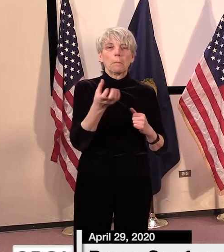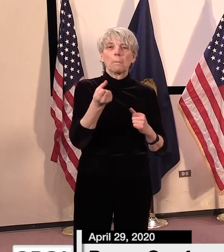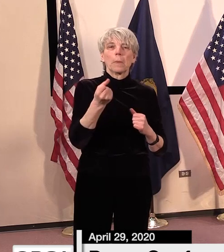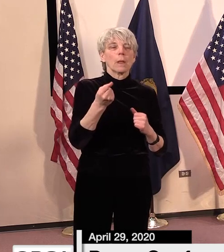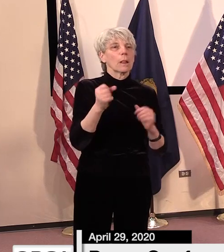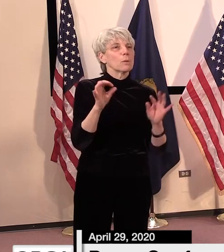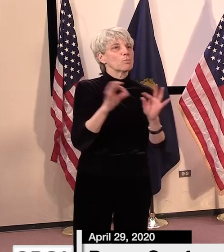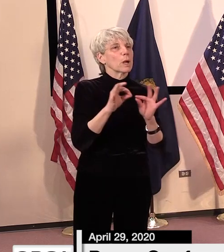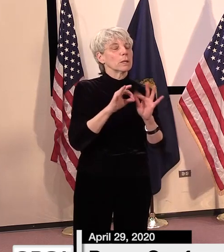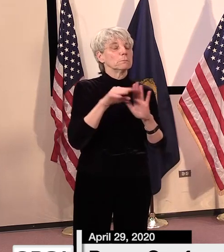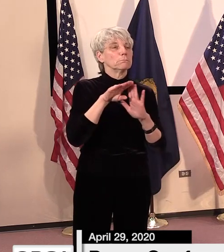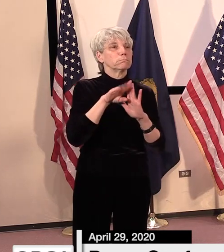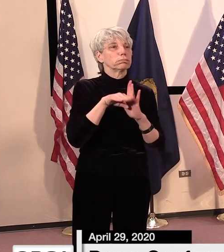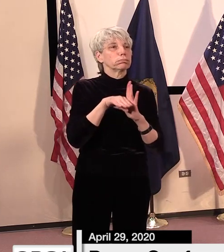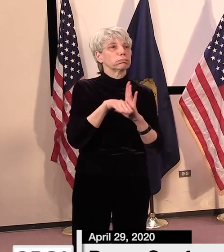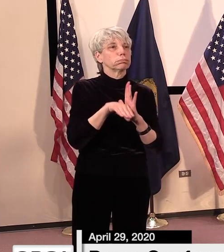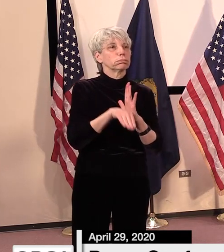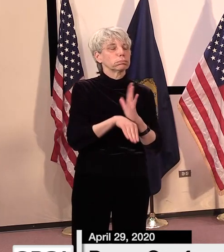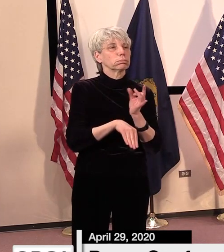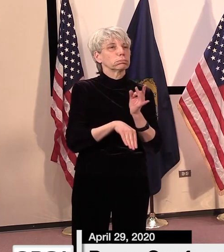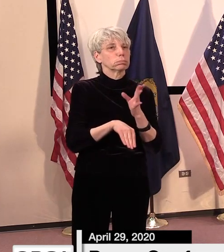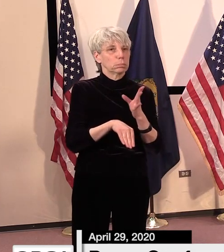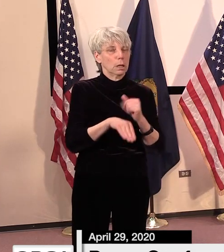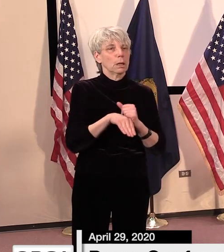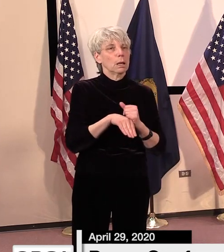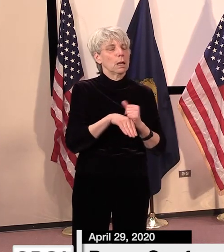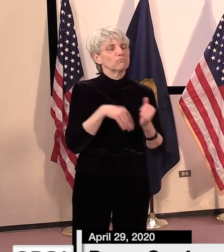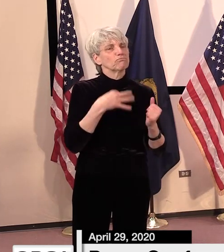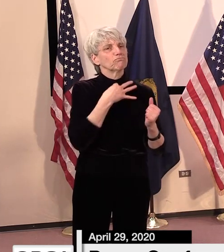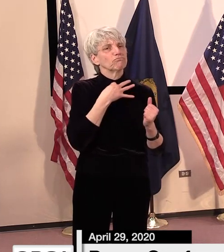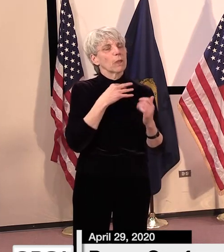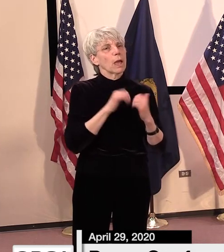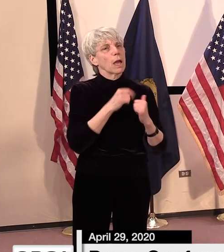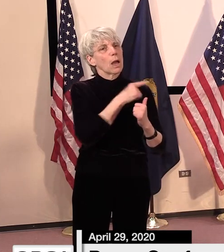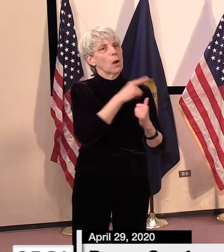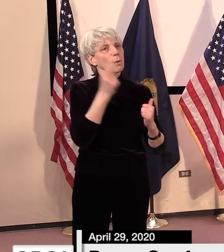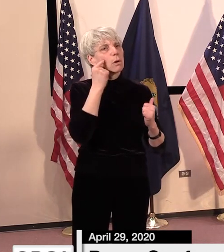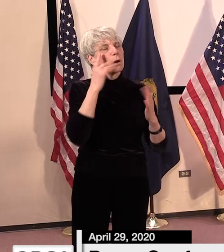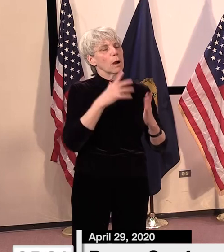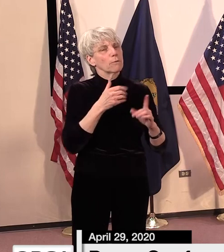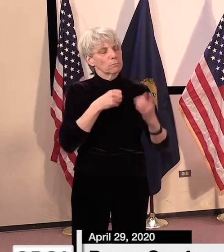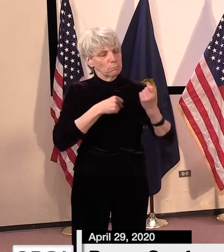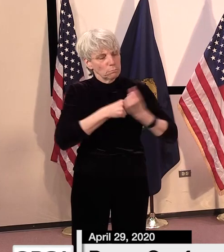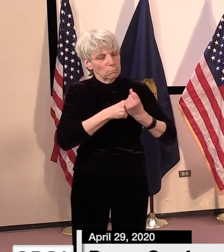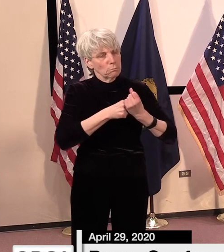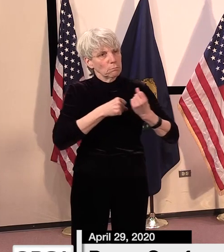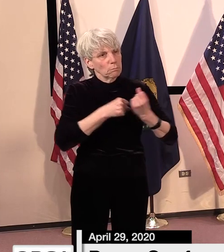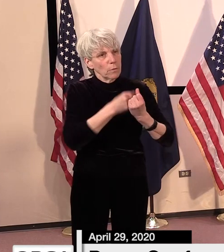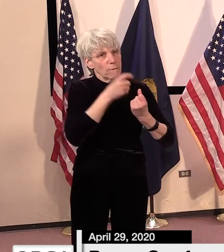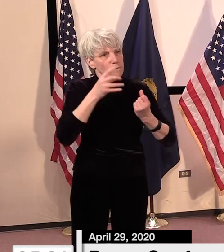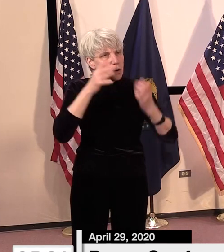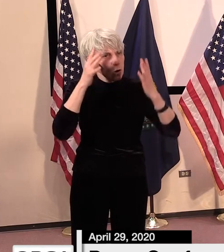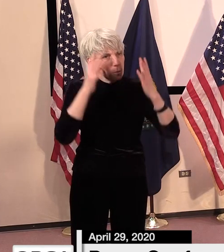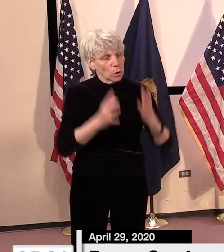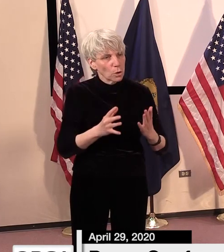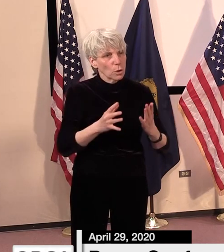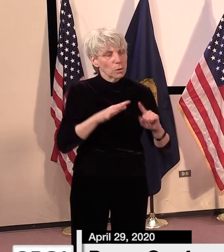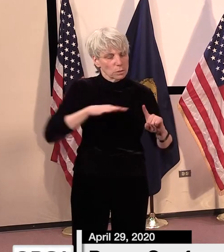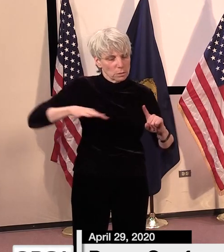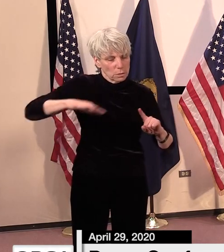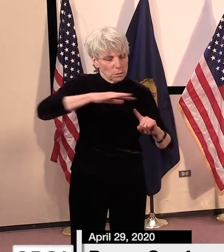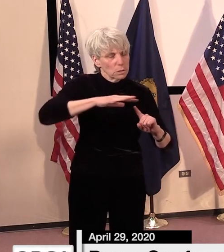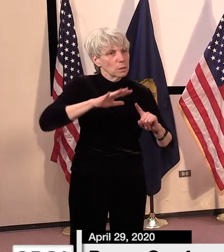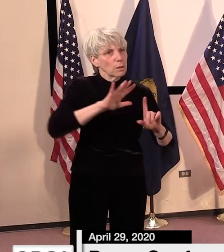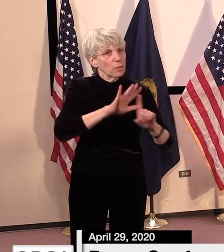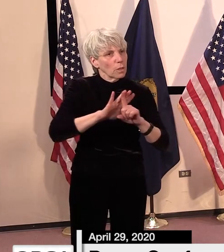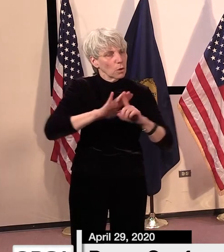I'm wondering what your administration is doing to support farmers in the ag community in Vermont.